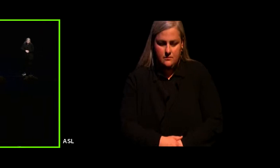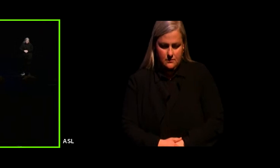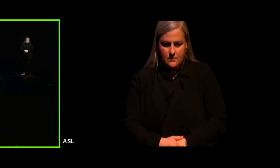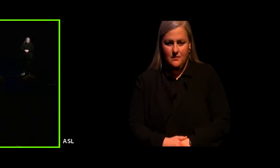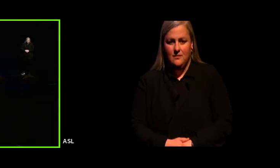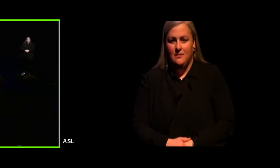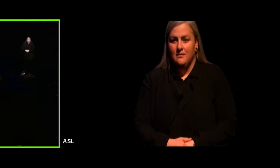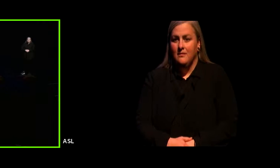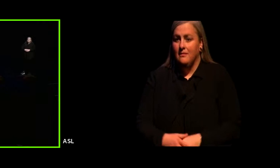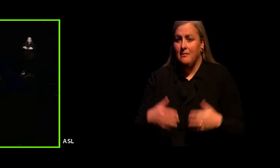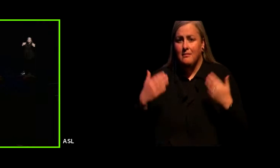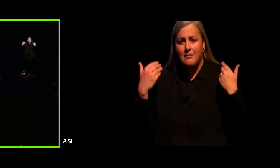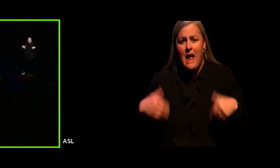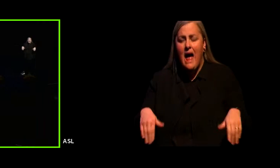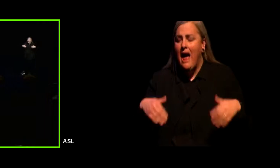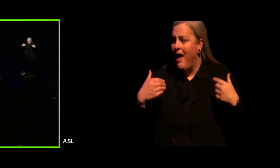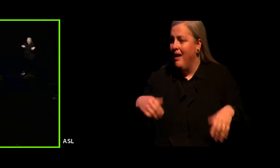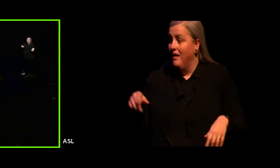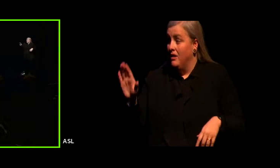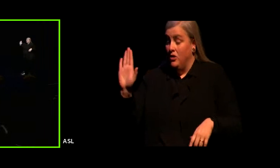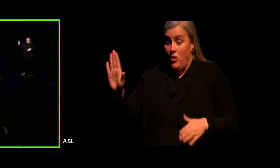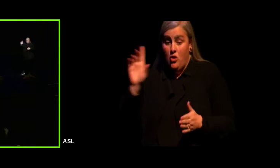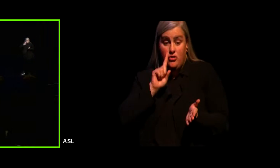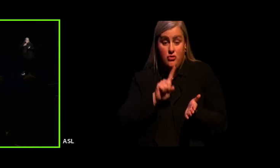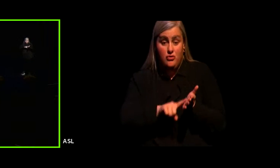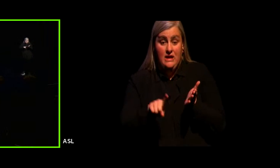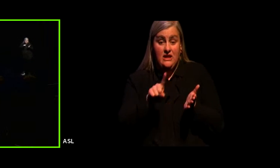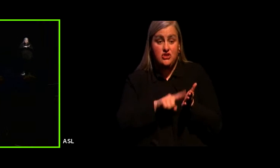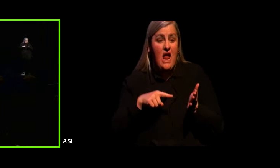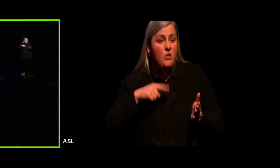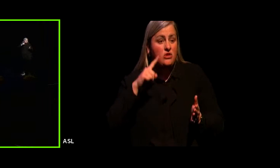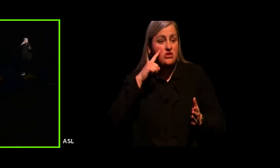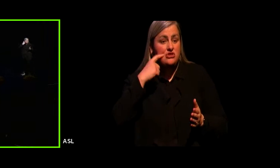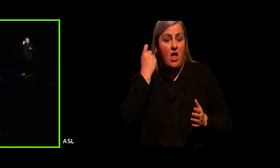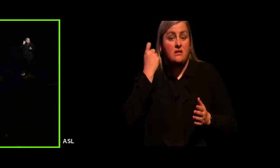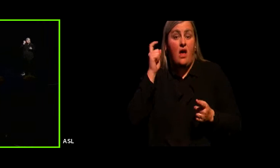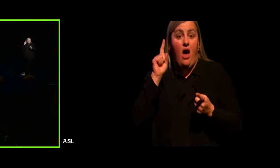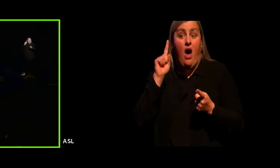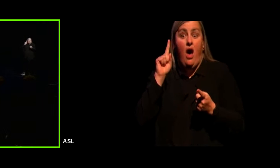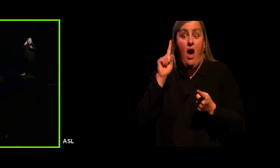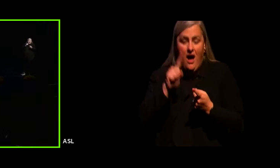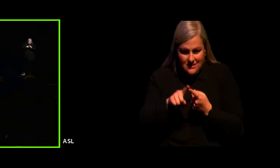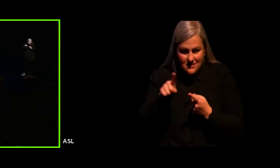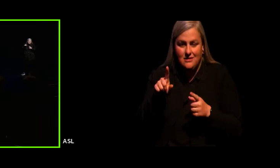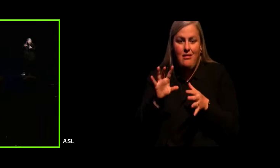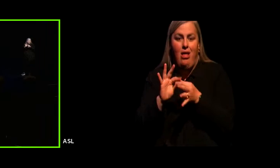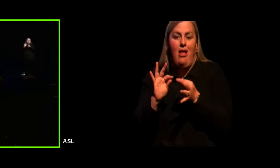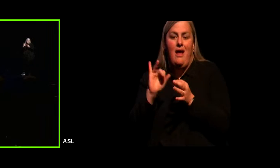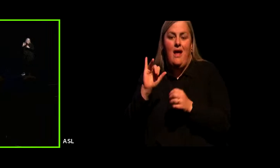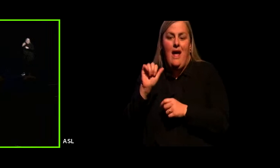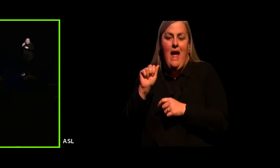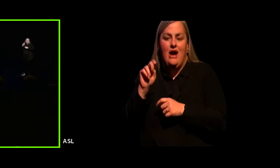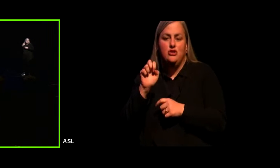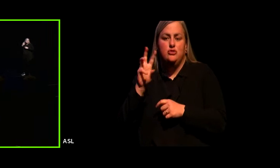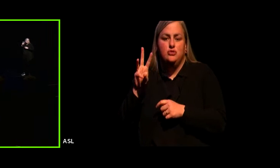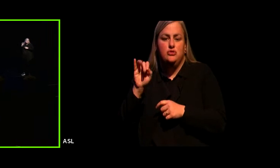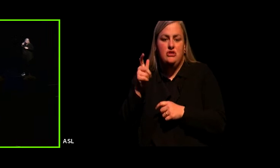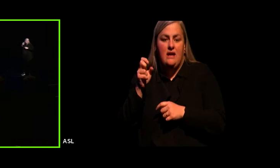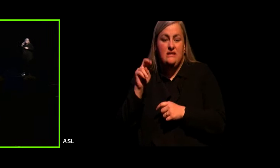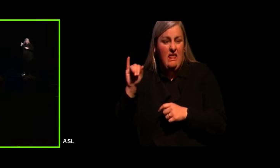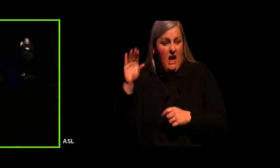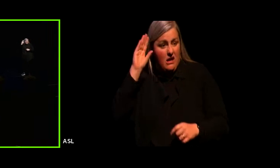Oh man, Steph, I was jealous of your research until you brought up Andrew Jackson. And that guy, he takes up too much of my brain space already.